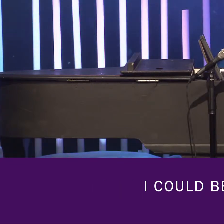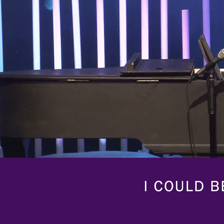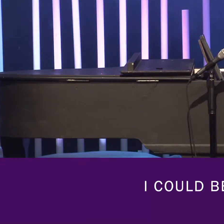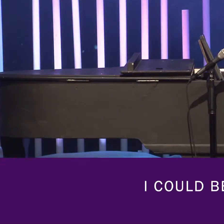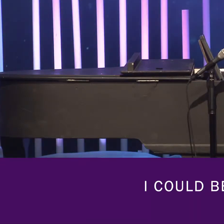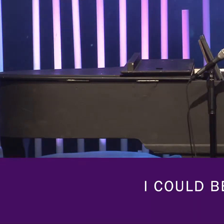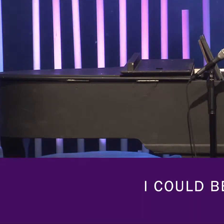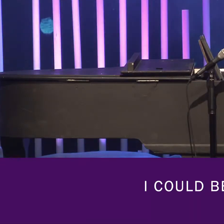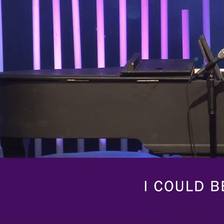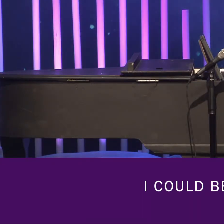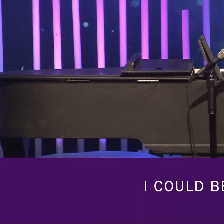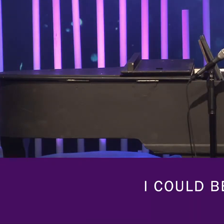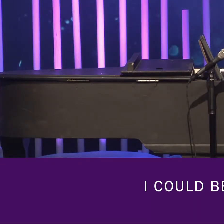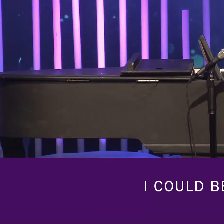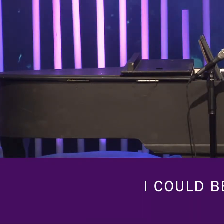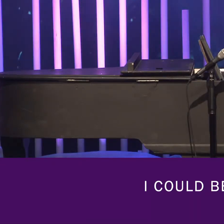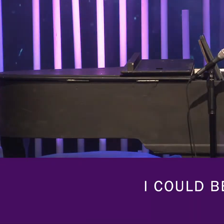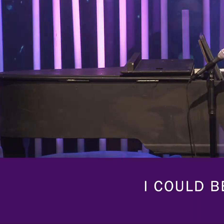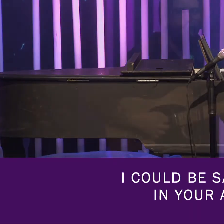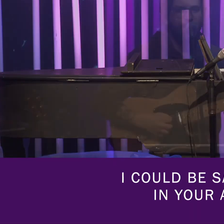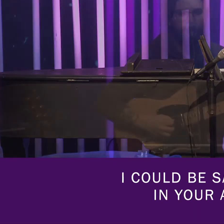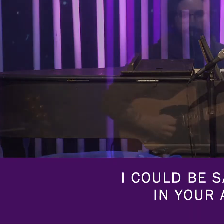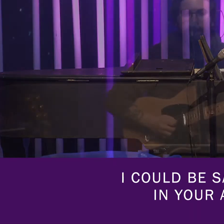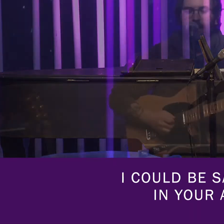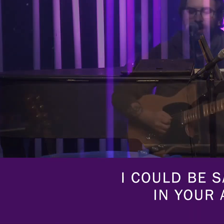inside. I could be